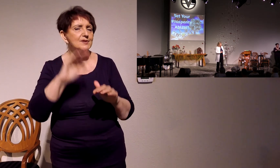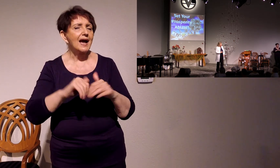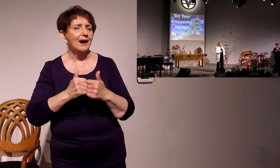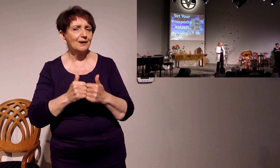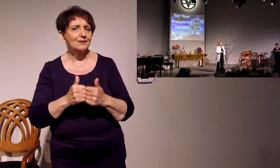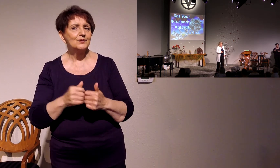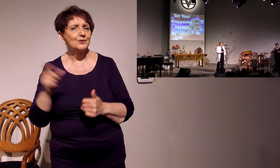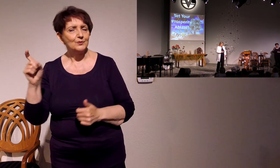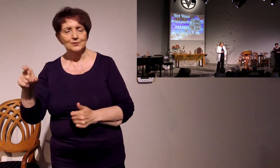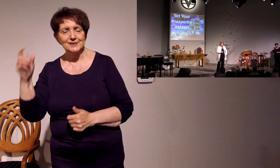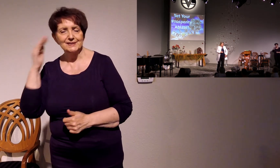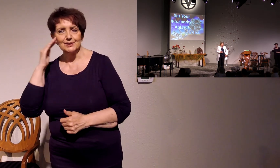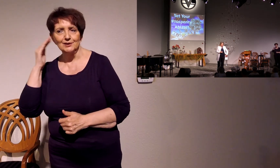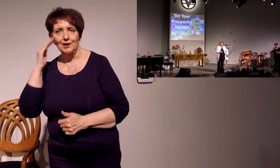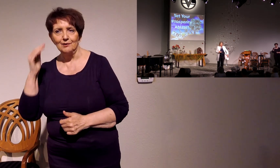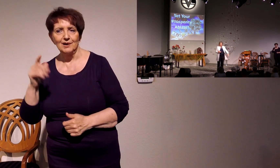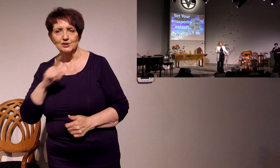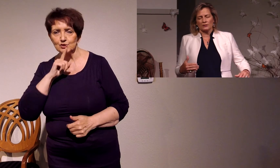I sure